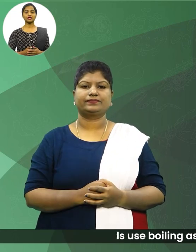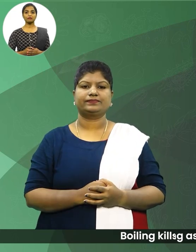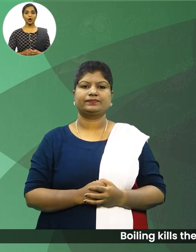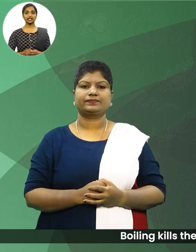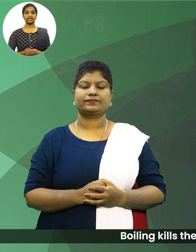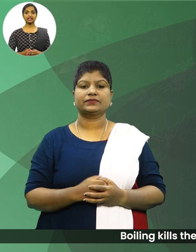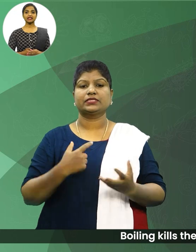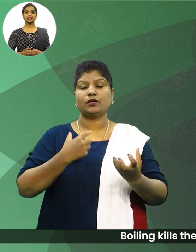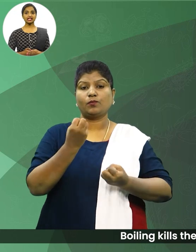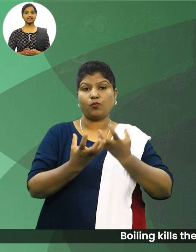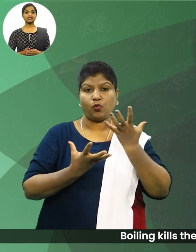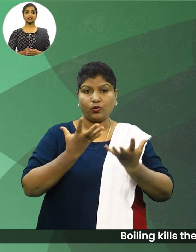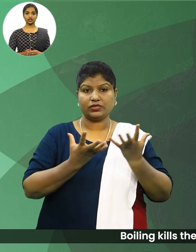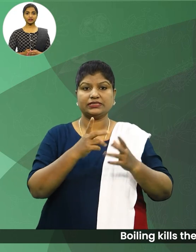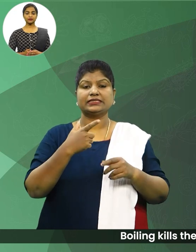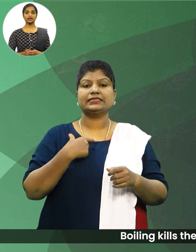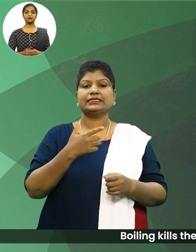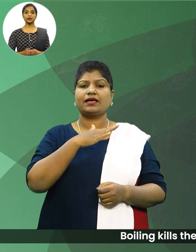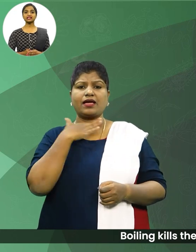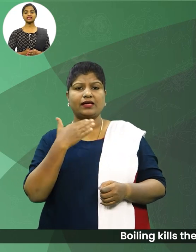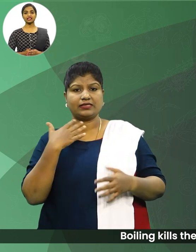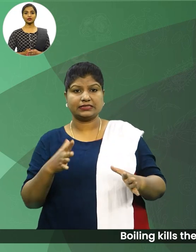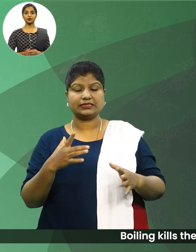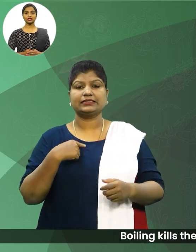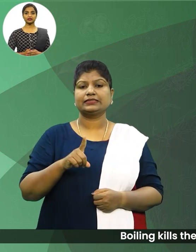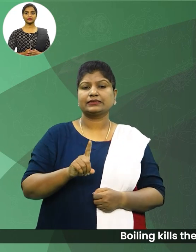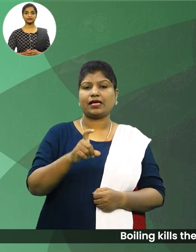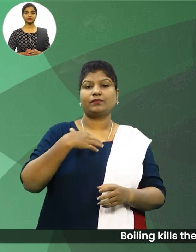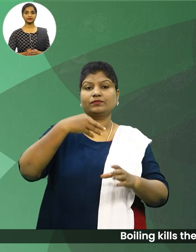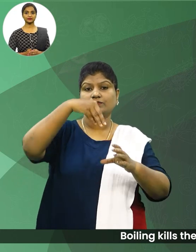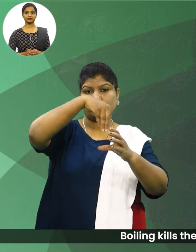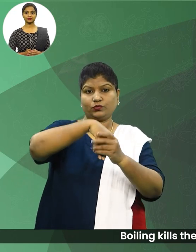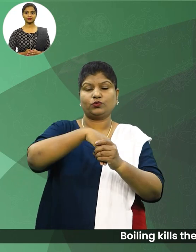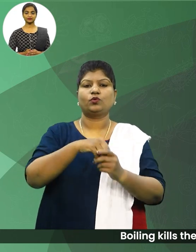Boiling kills the germs present in the water.